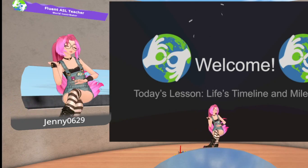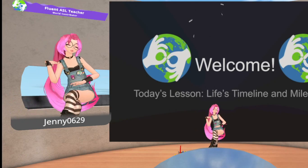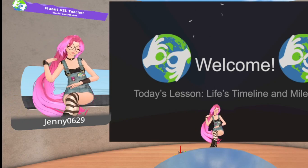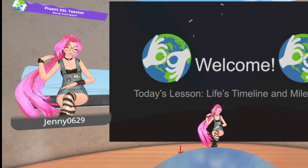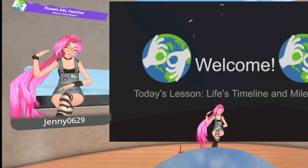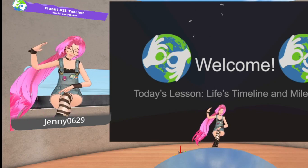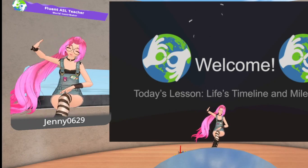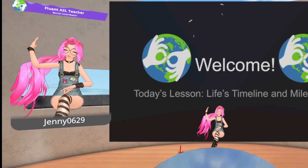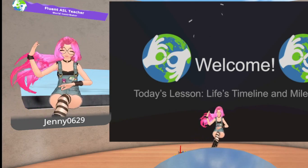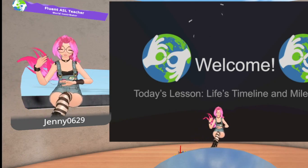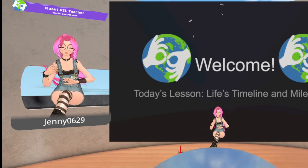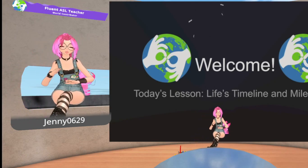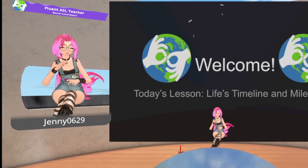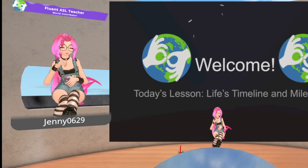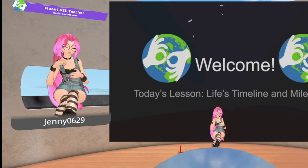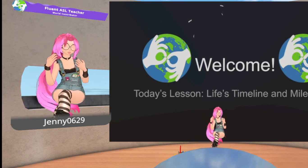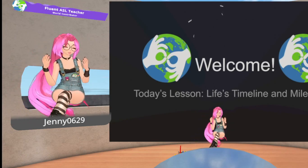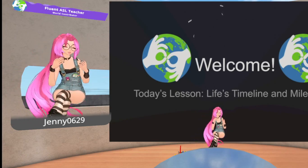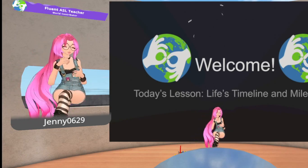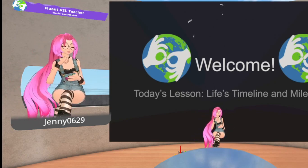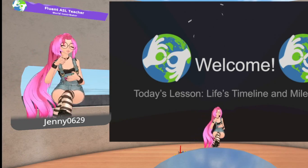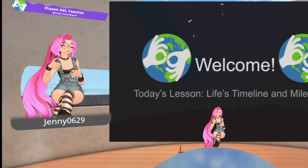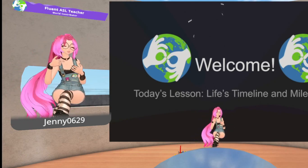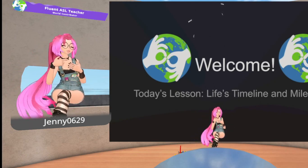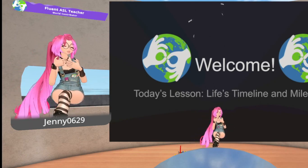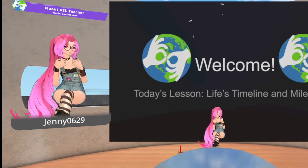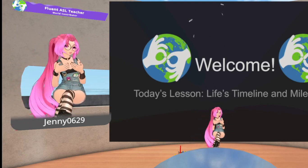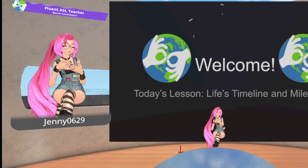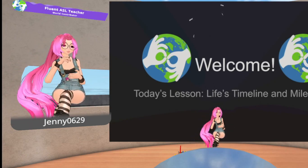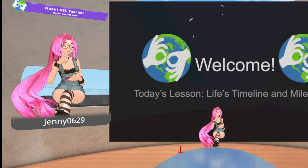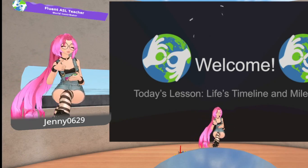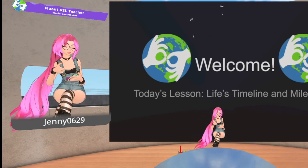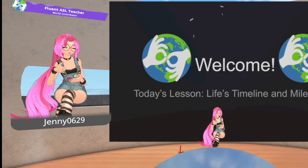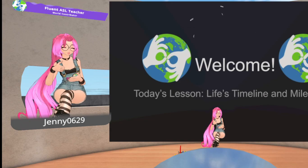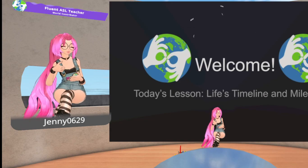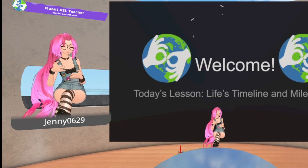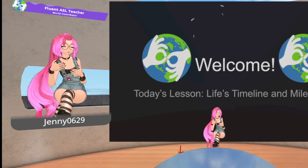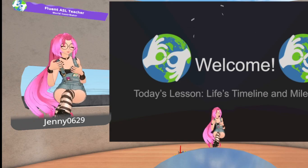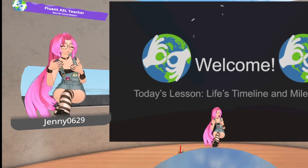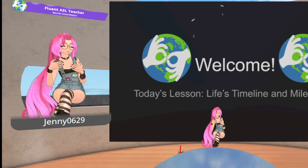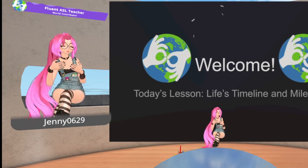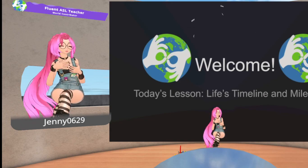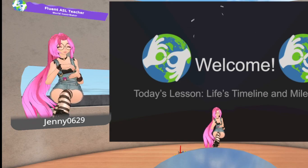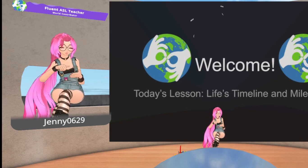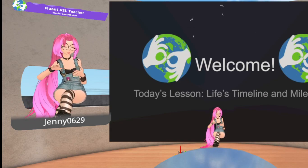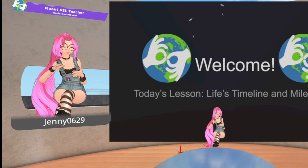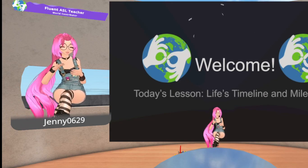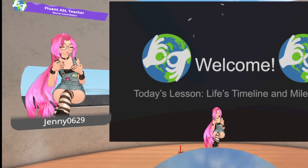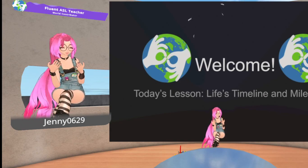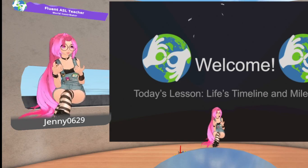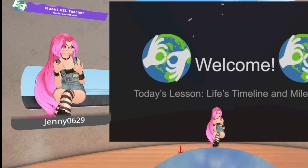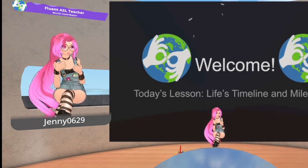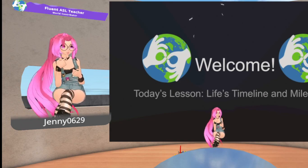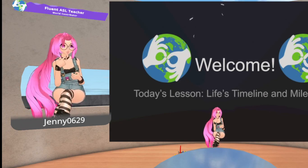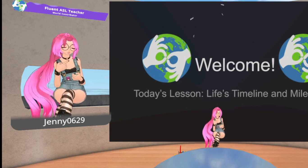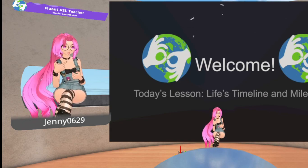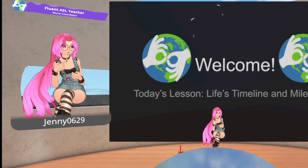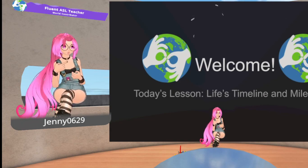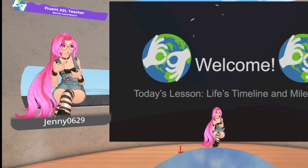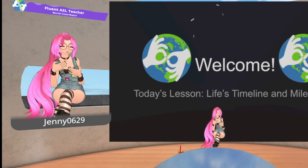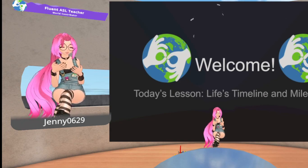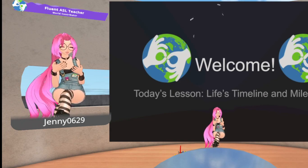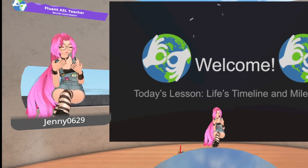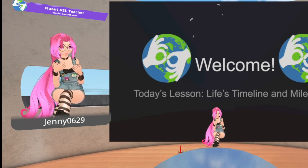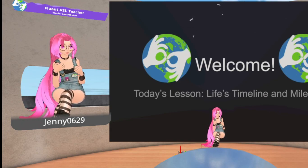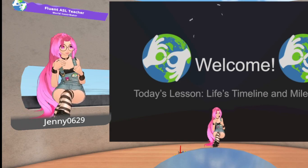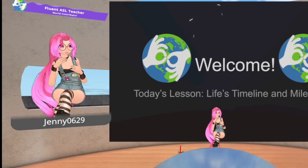it? Like I mean, it's just not worth it. It's not worth wasting this precious